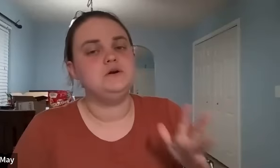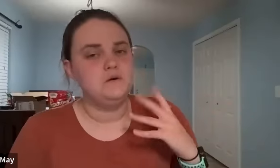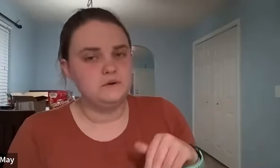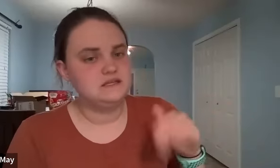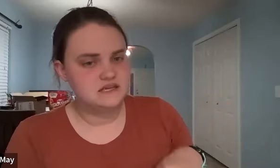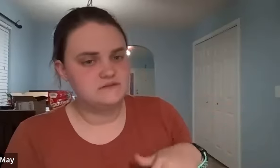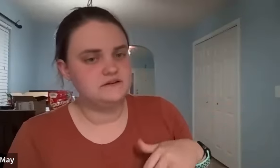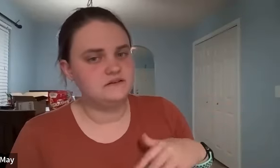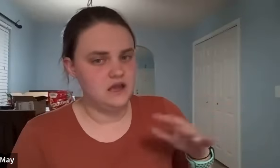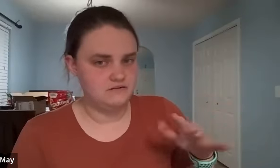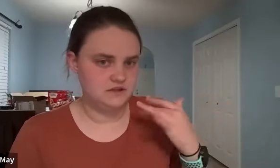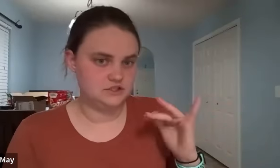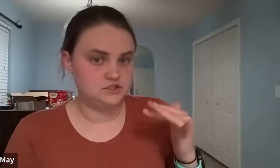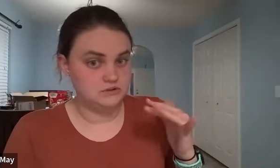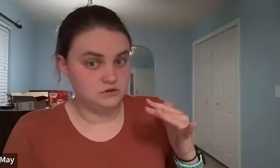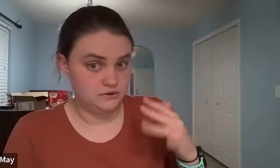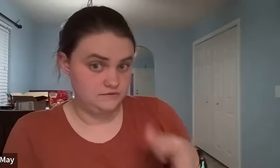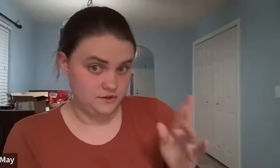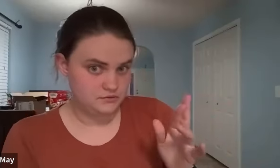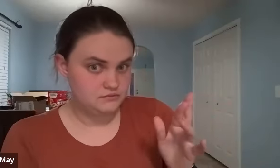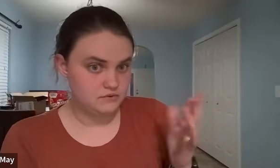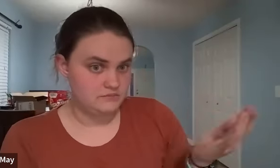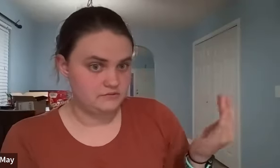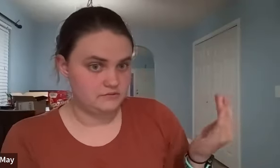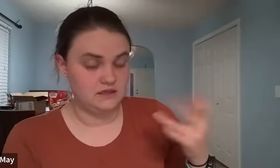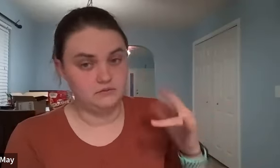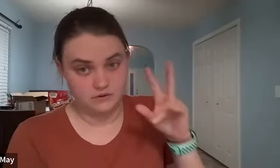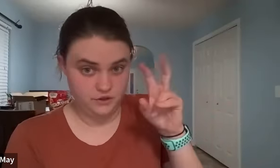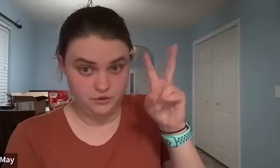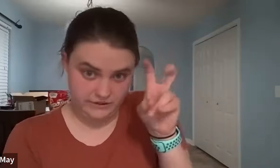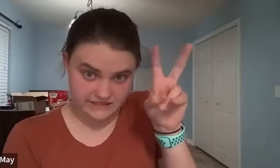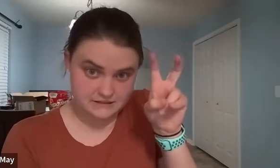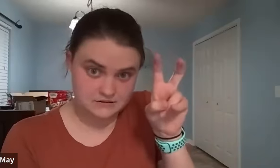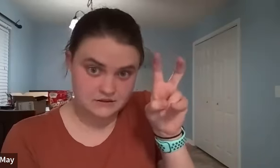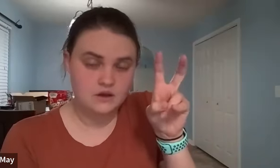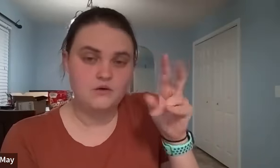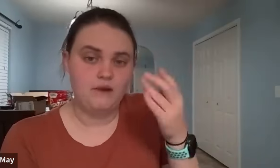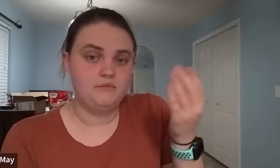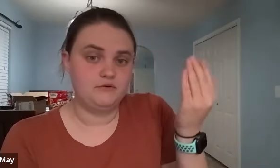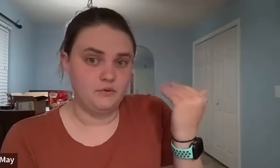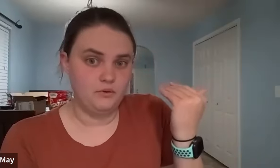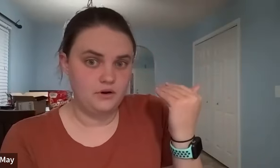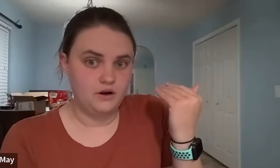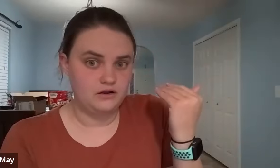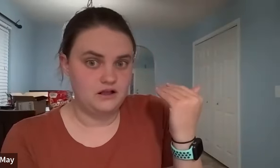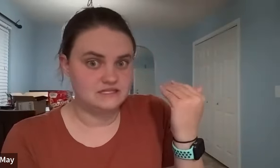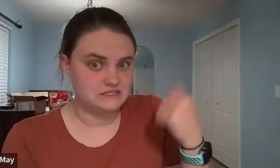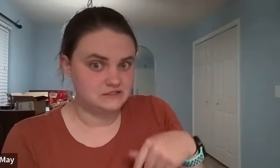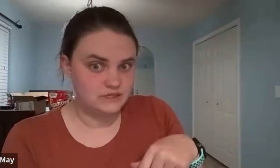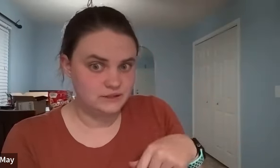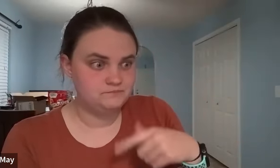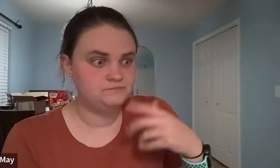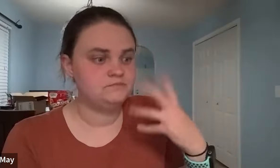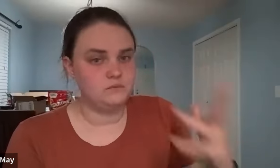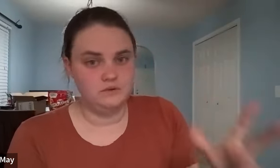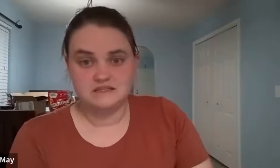we can definitely have a short little review right before, or like a review quiz right before our class next week. We can